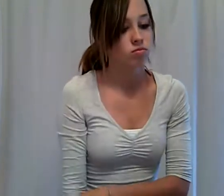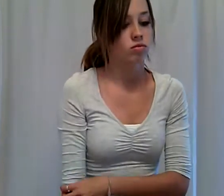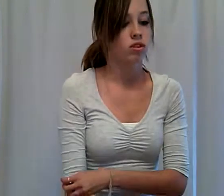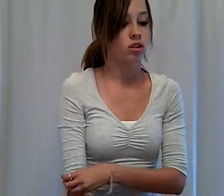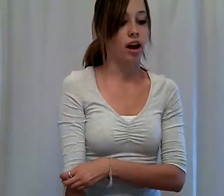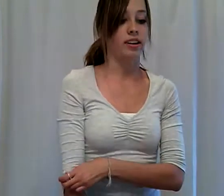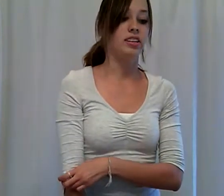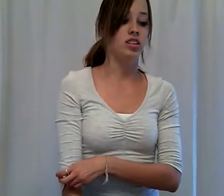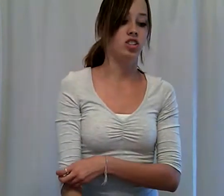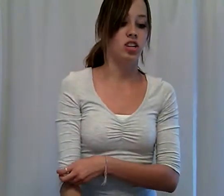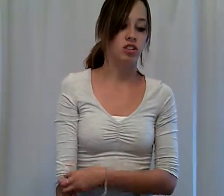Why